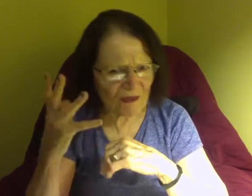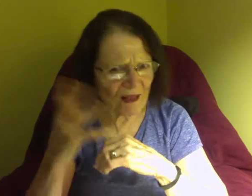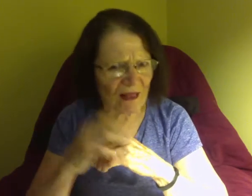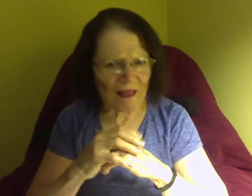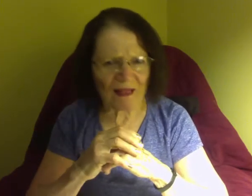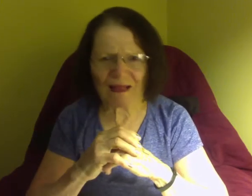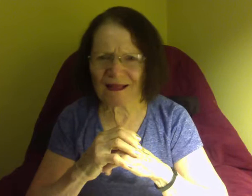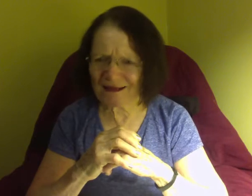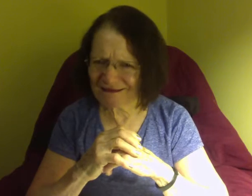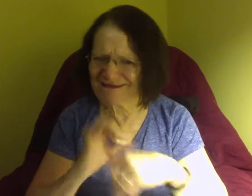That's...